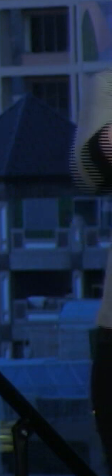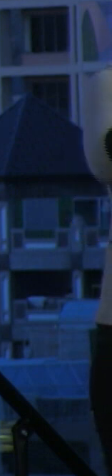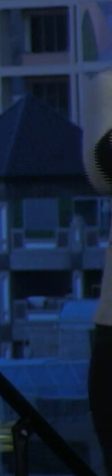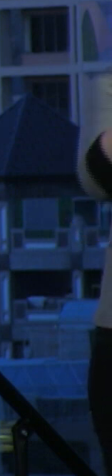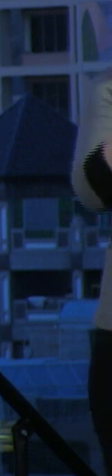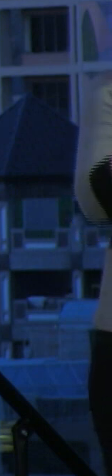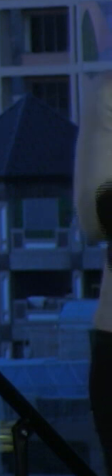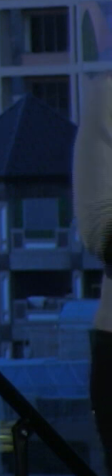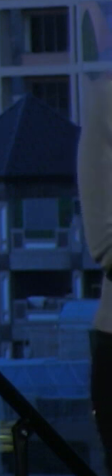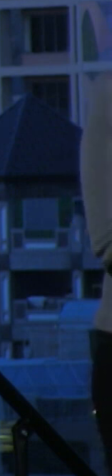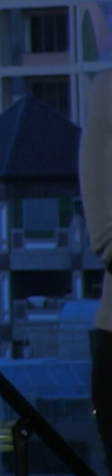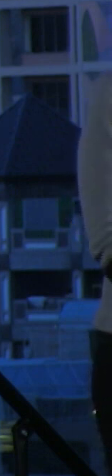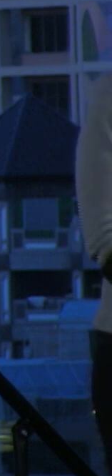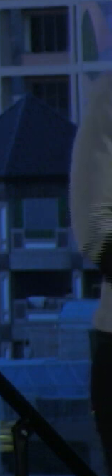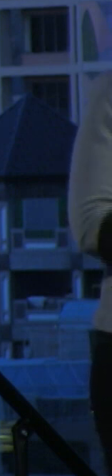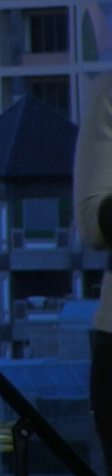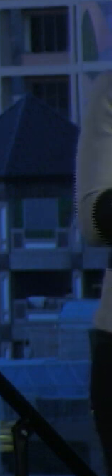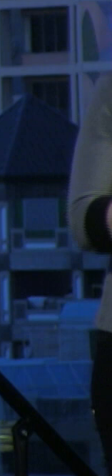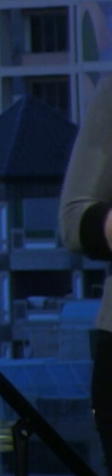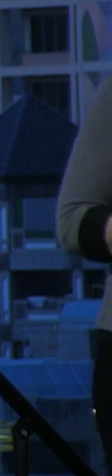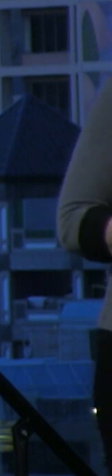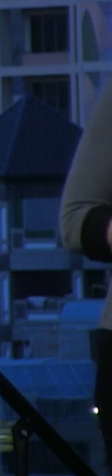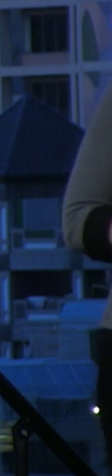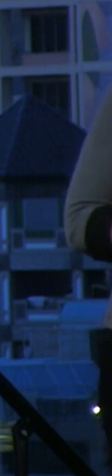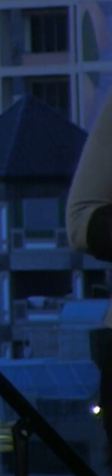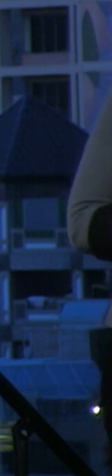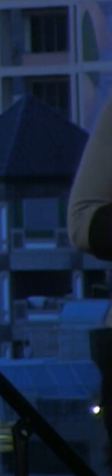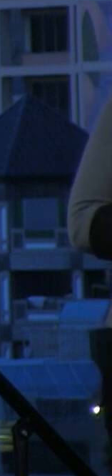Yeah. Well, on that note.